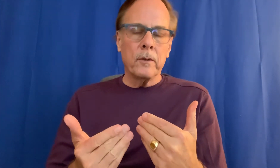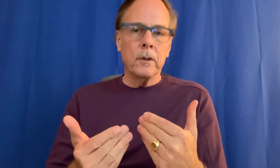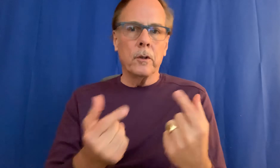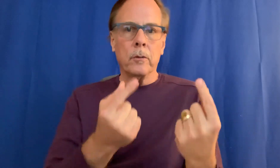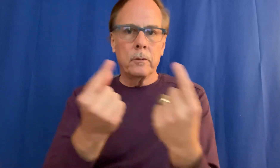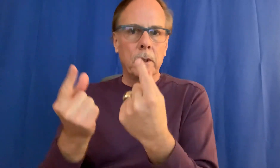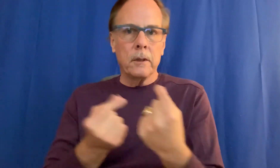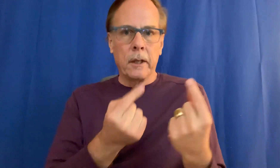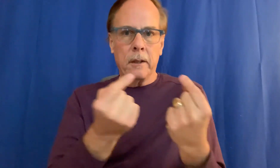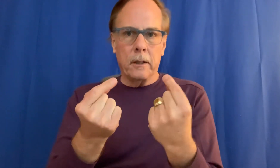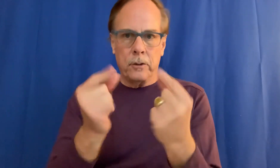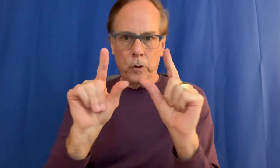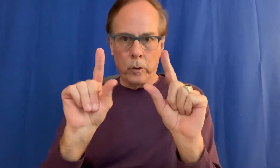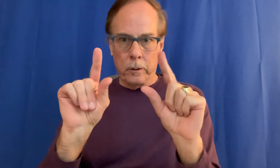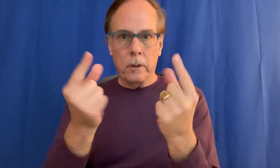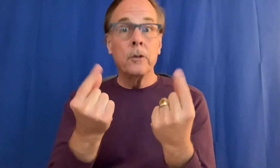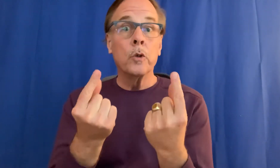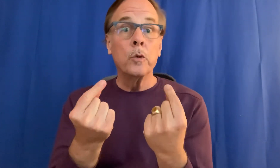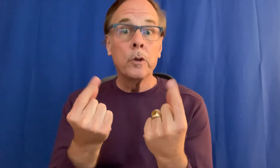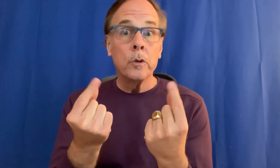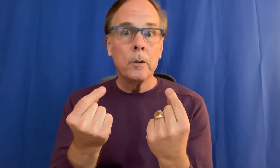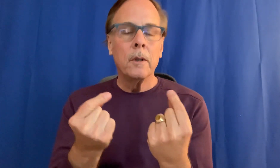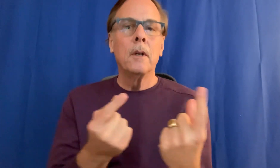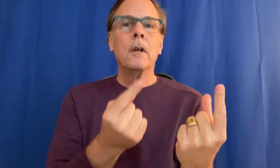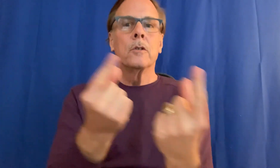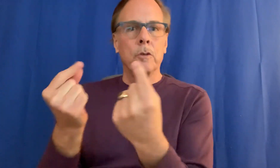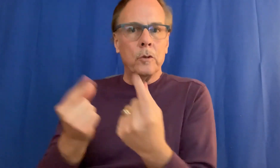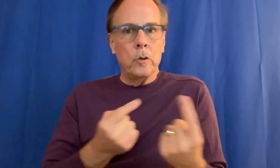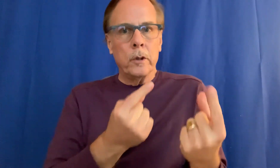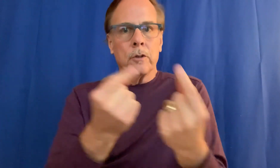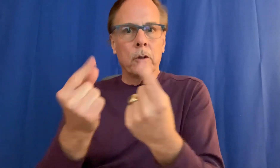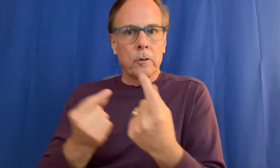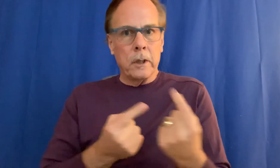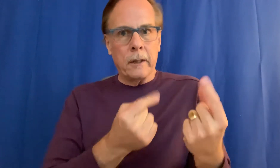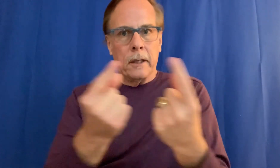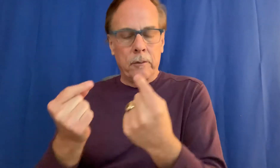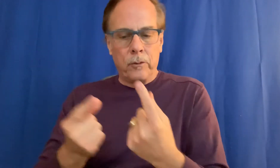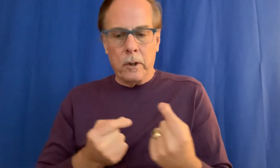do, is like this. Your do-do in circles like that in front of you.